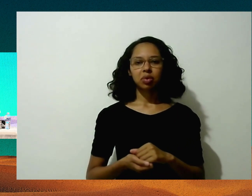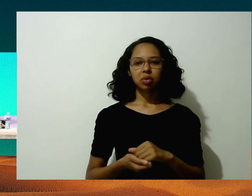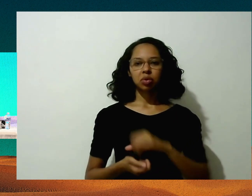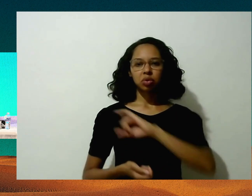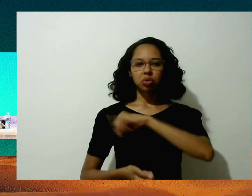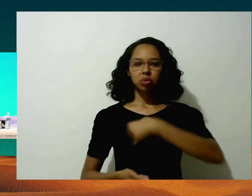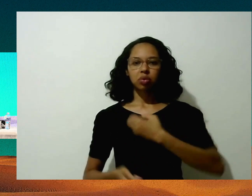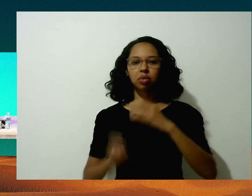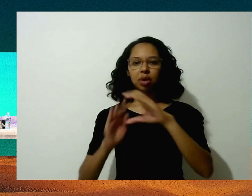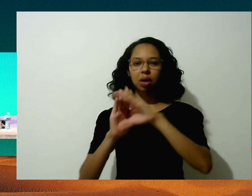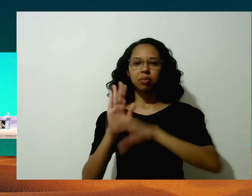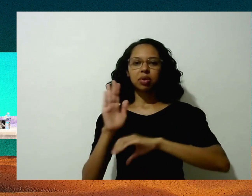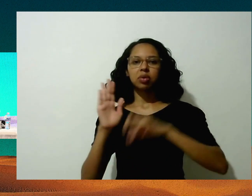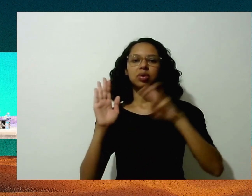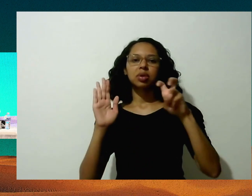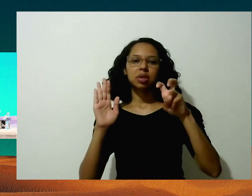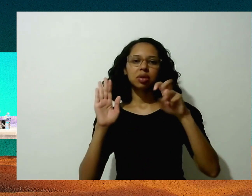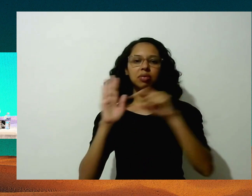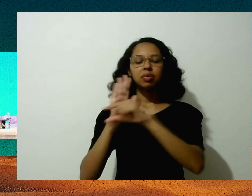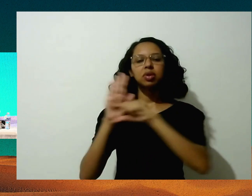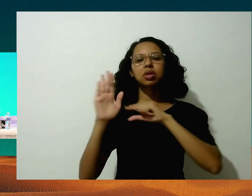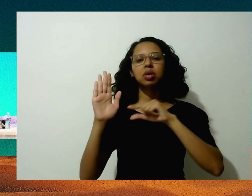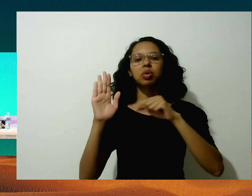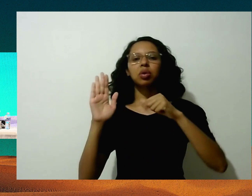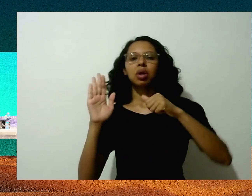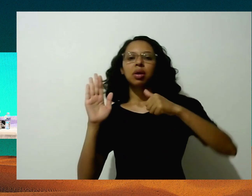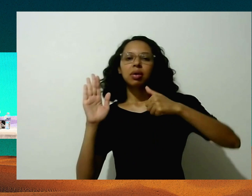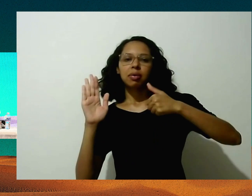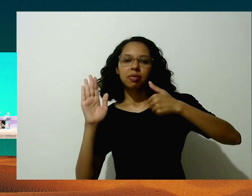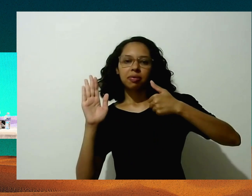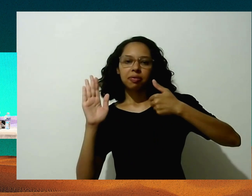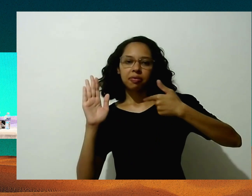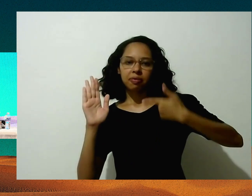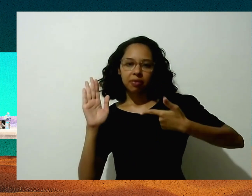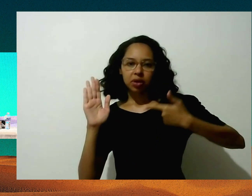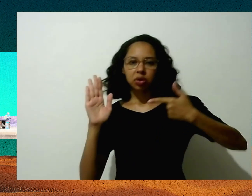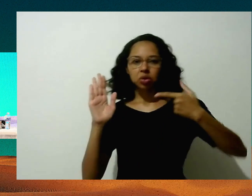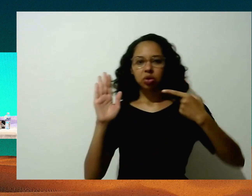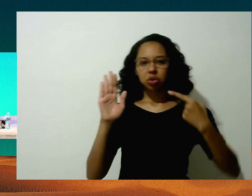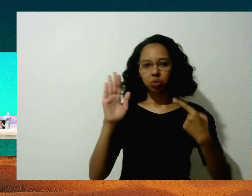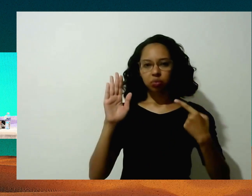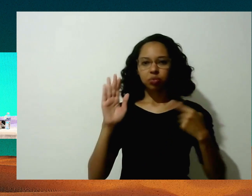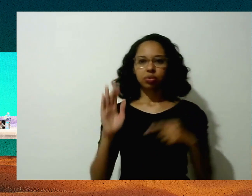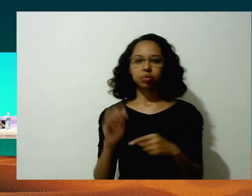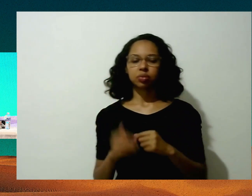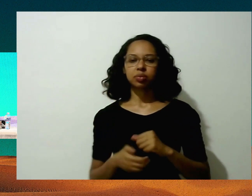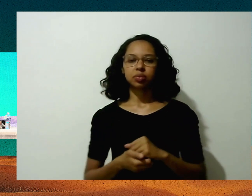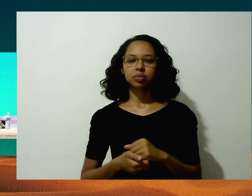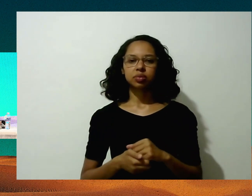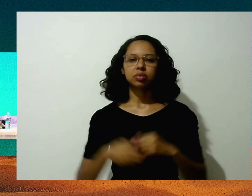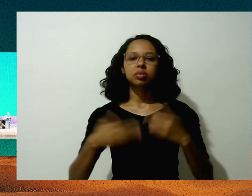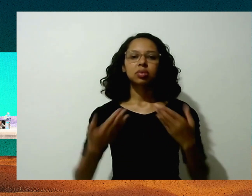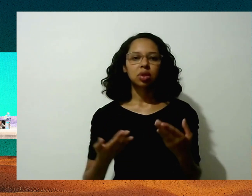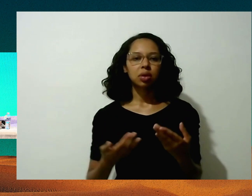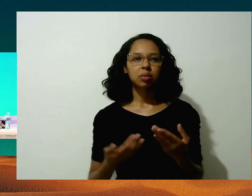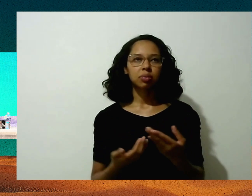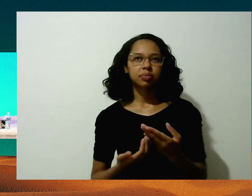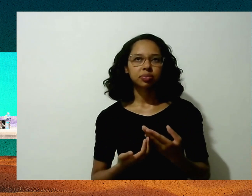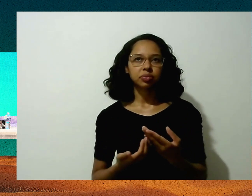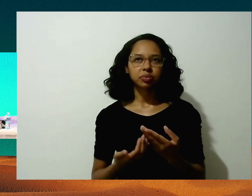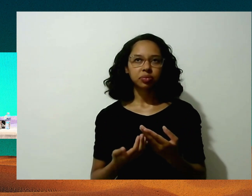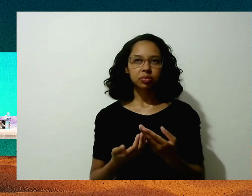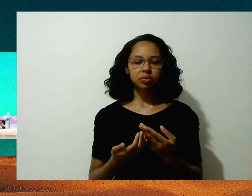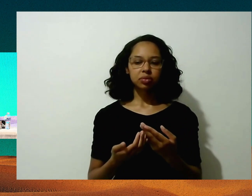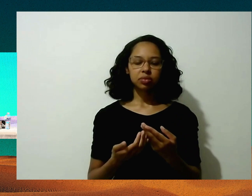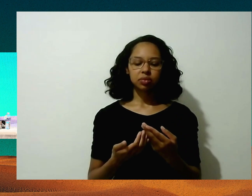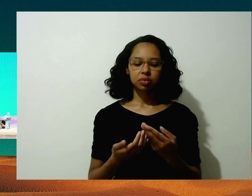5, versículo 21. John 5, verse 21. Pois assim como o Pai ressuscita e vivifica os mortos, assim